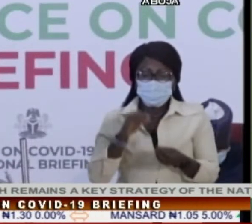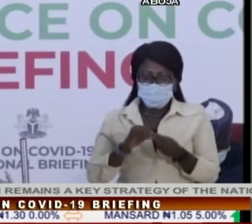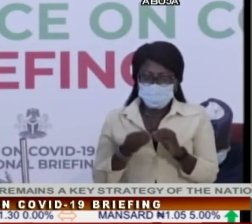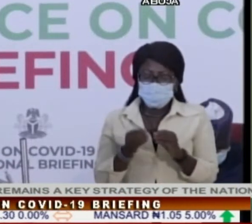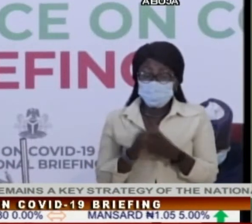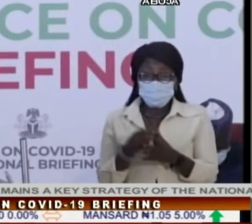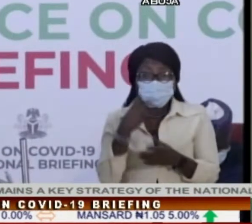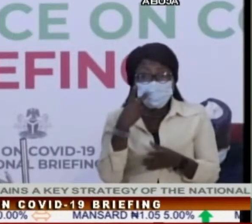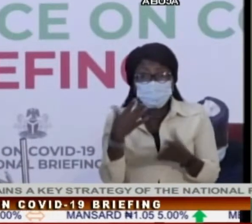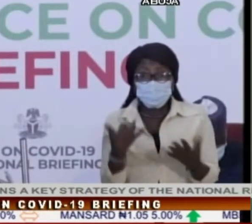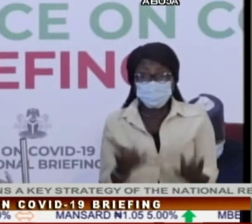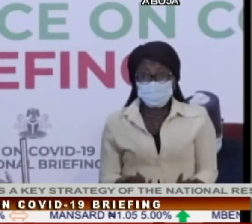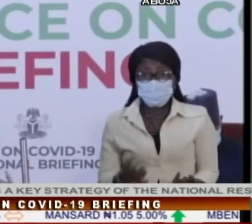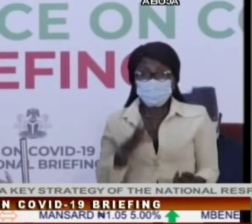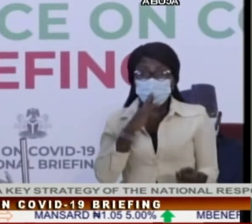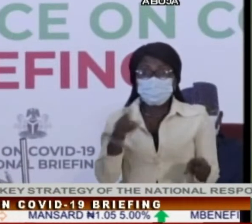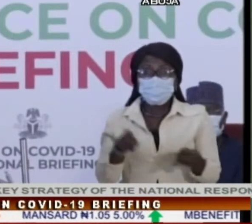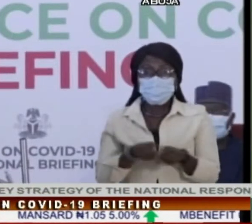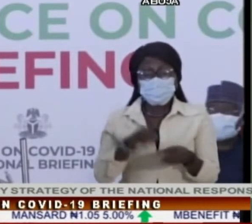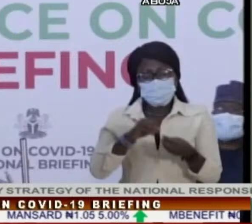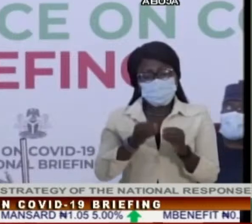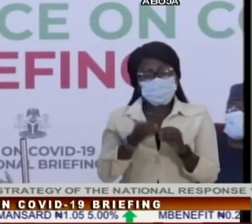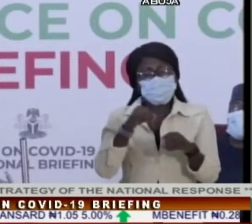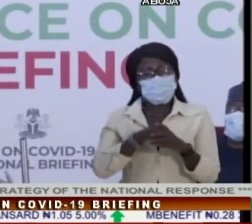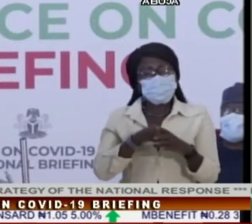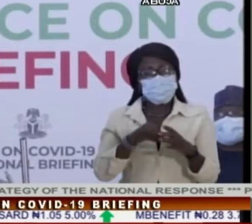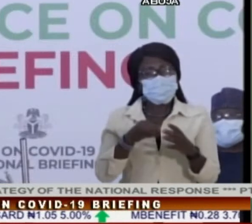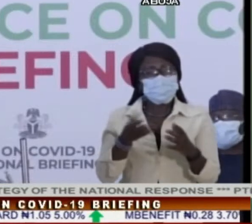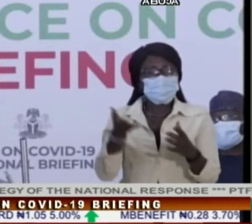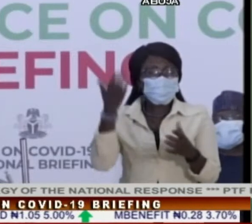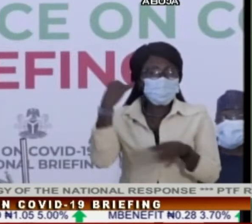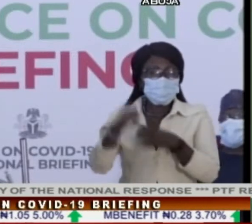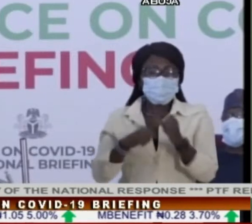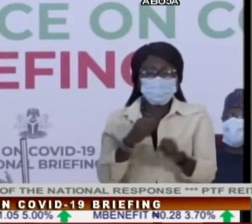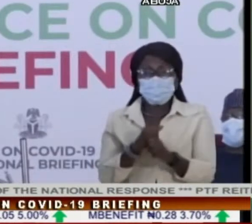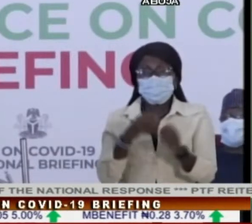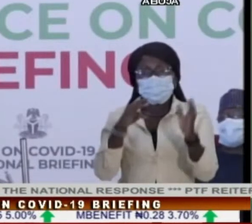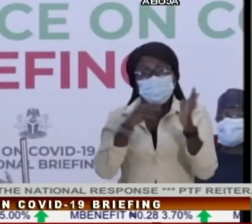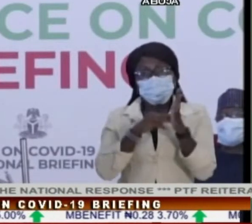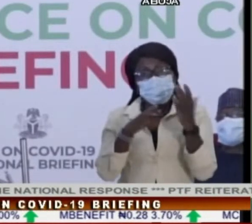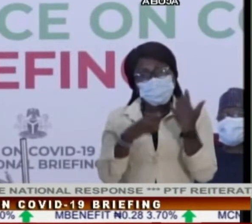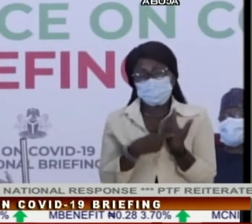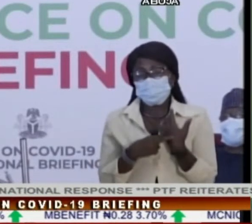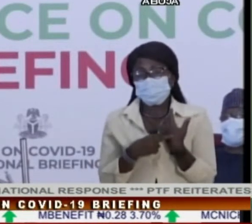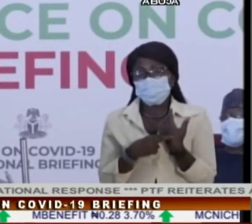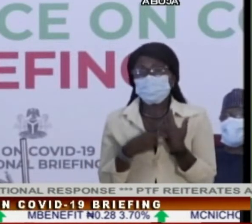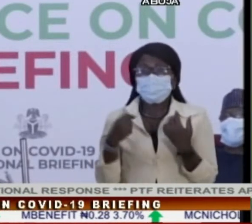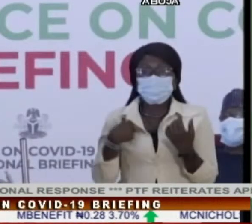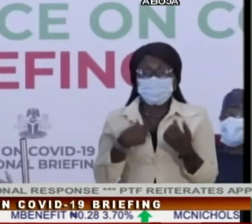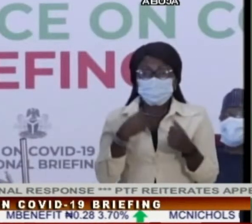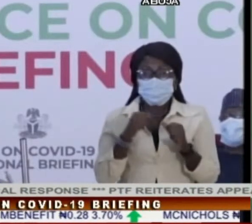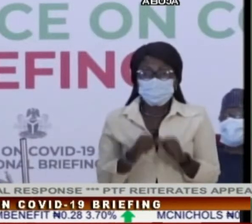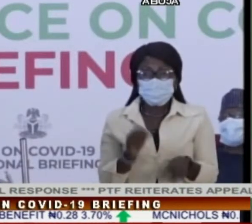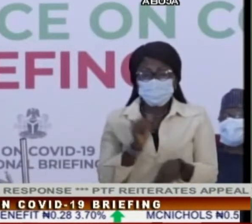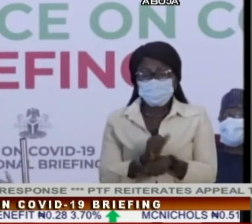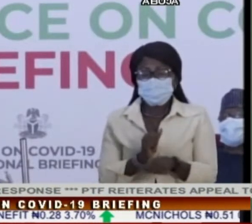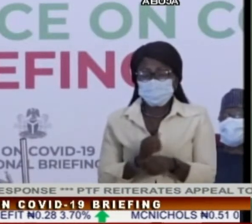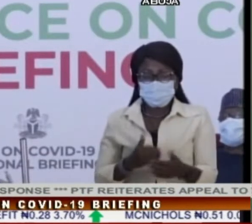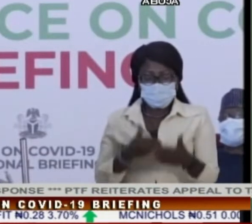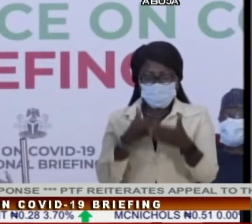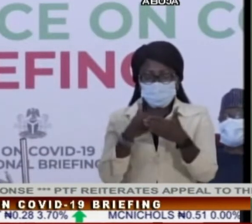April. And unfortunately, that's now coming back to us. So we'll continue to work very closely with